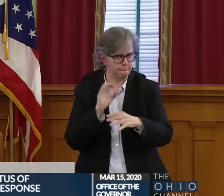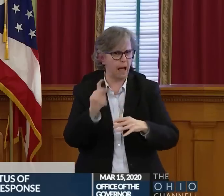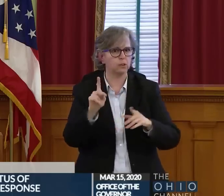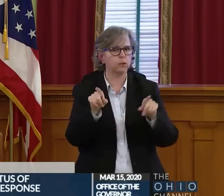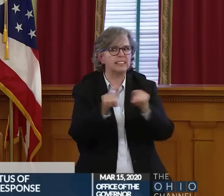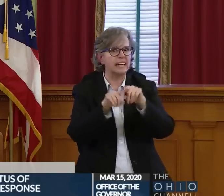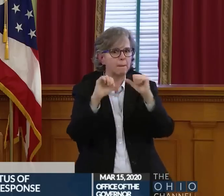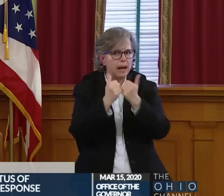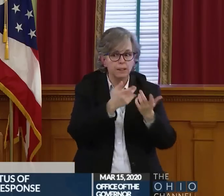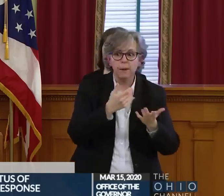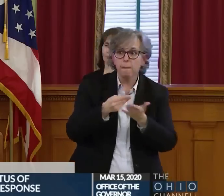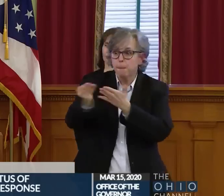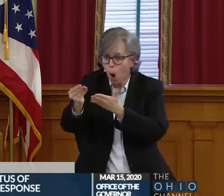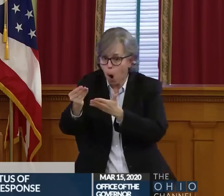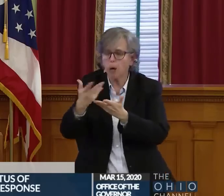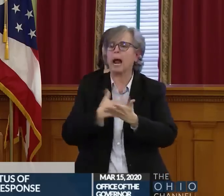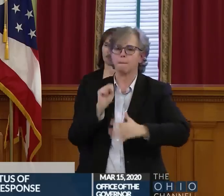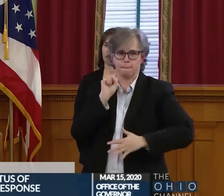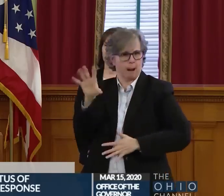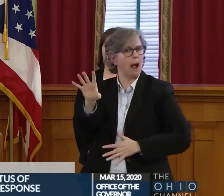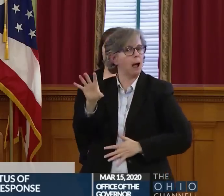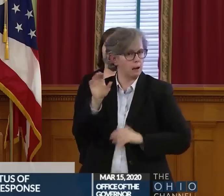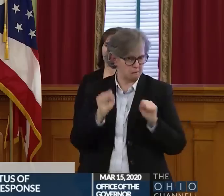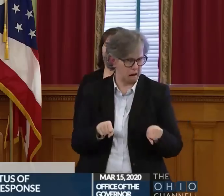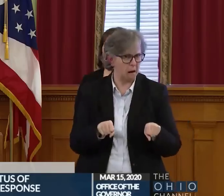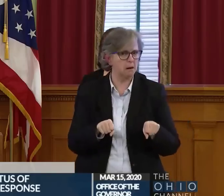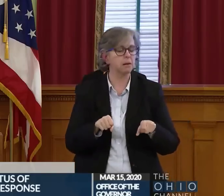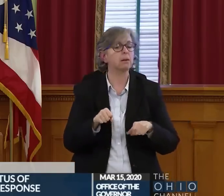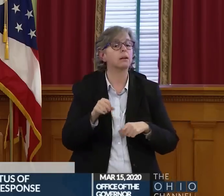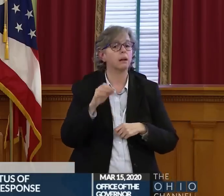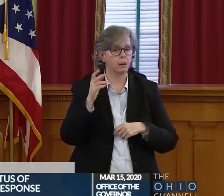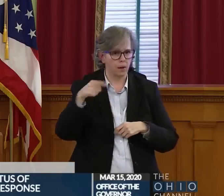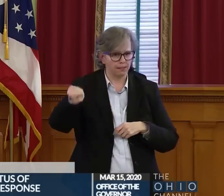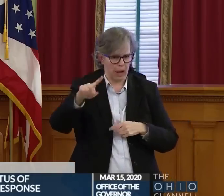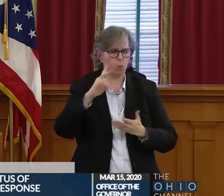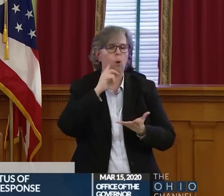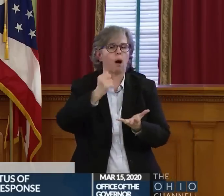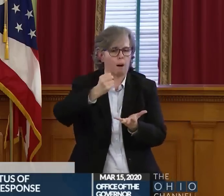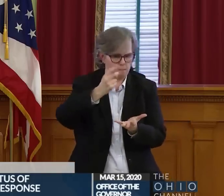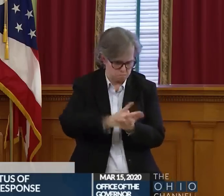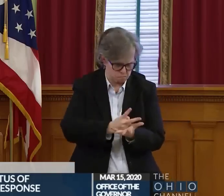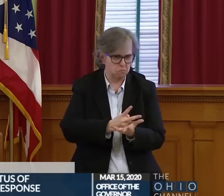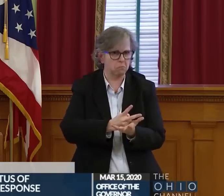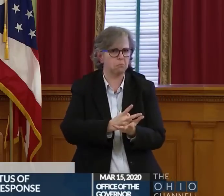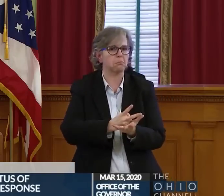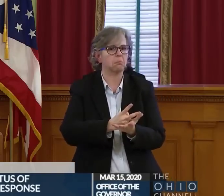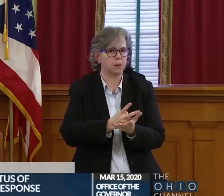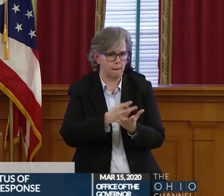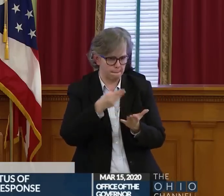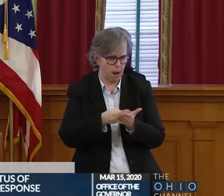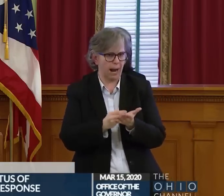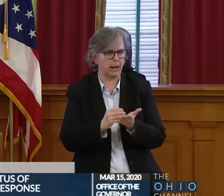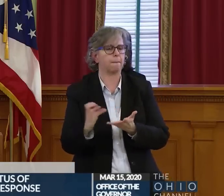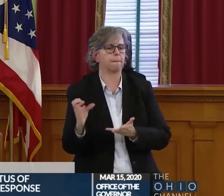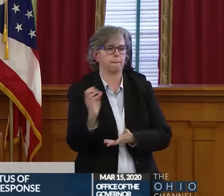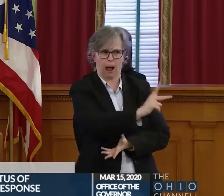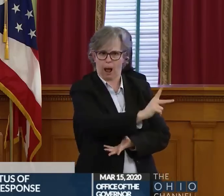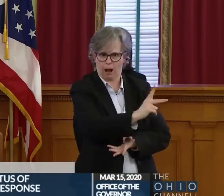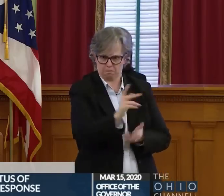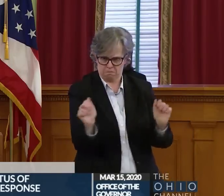call the Liquor Enterprise Service Center for approval. Approval is immediate, but awareness of the